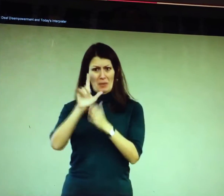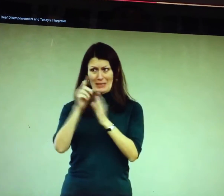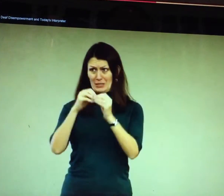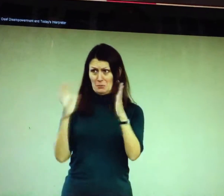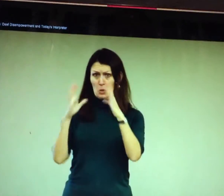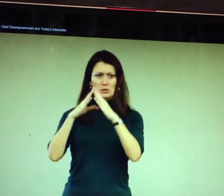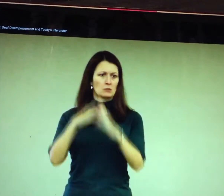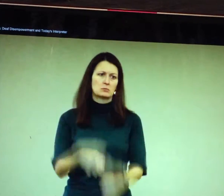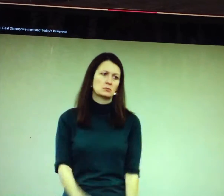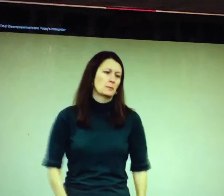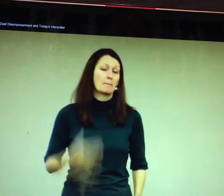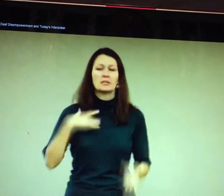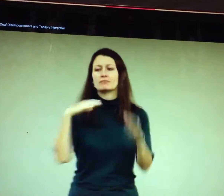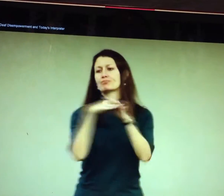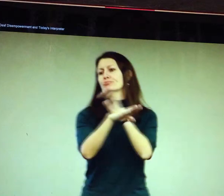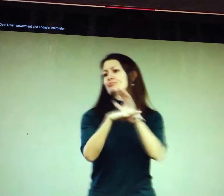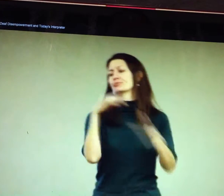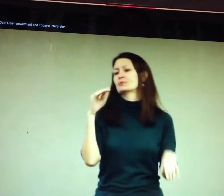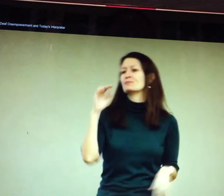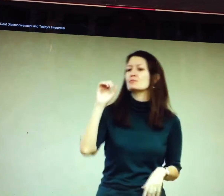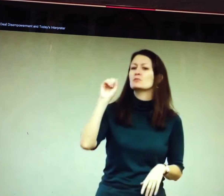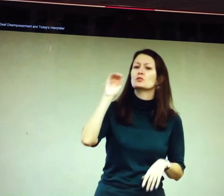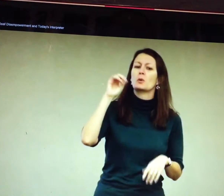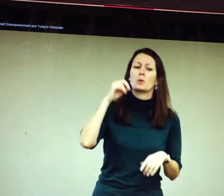nurse. 45 minutes we waited.